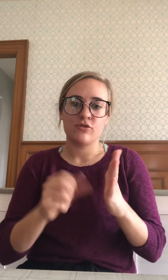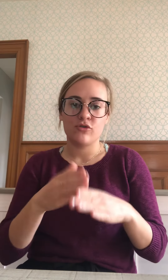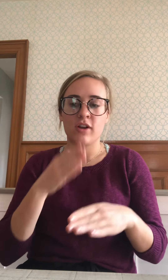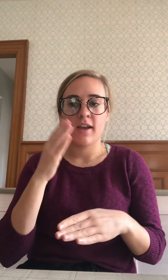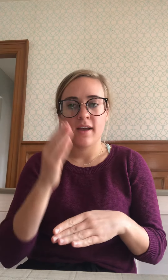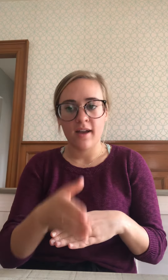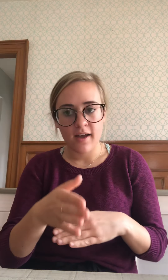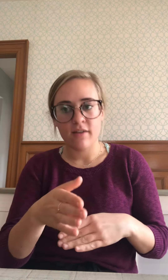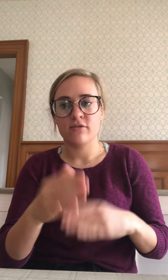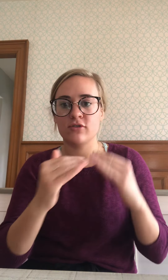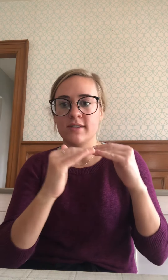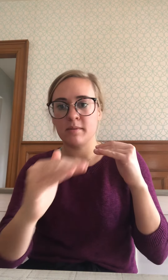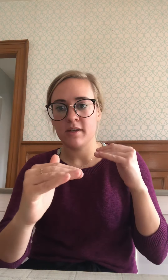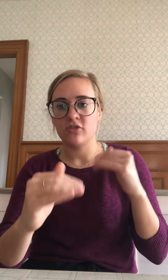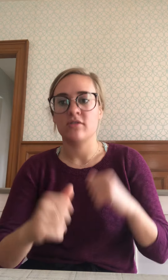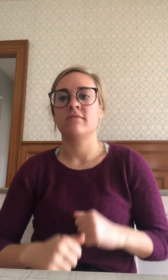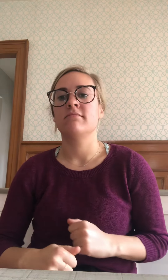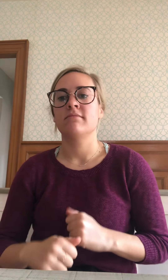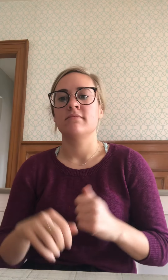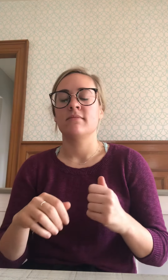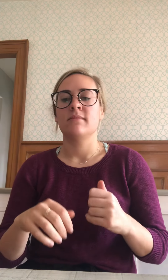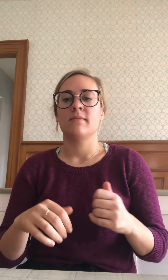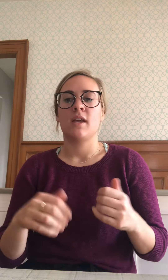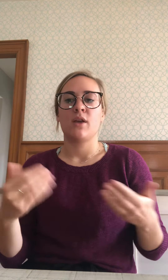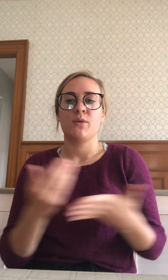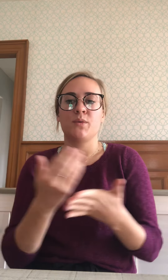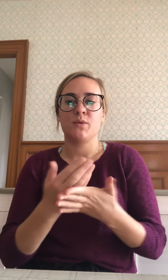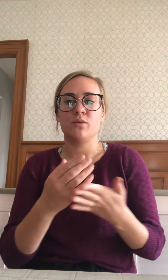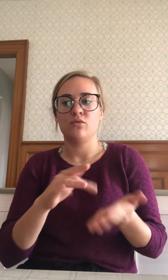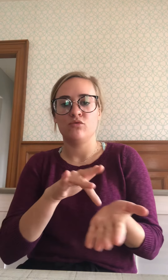has begun targeting the immune system.